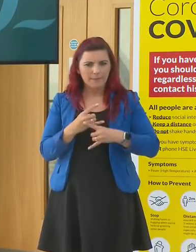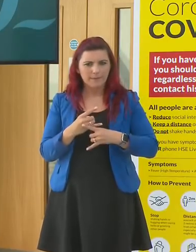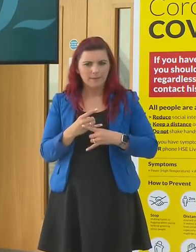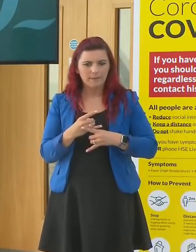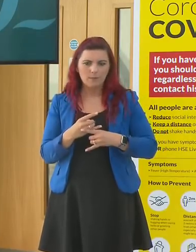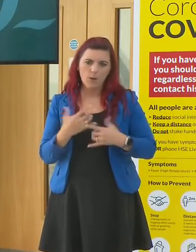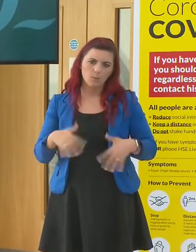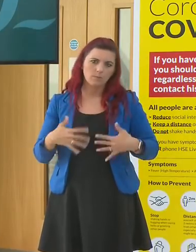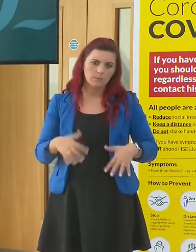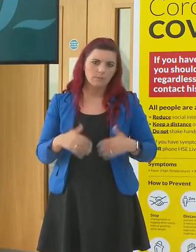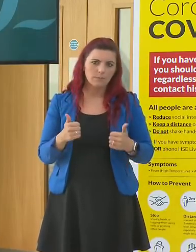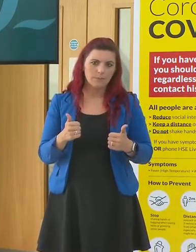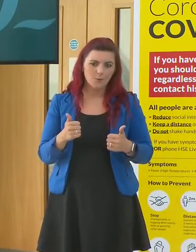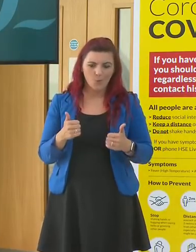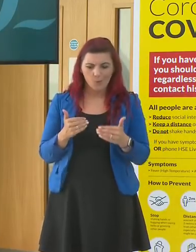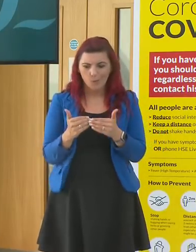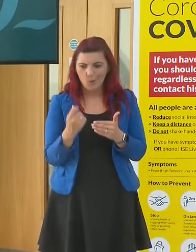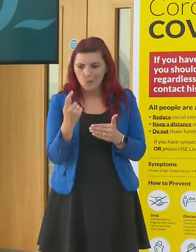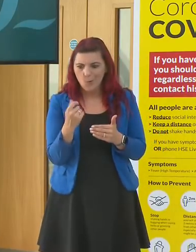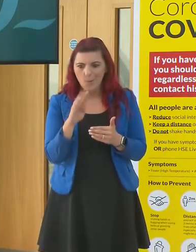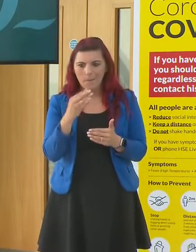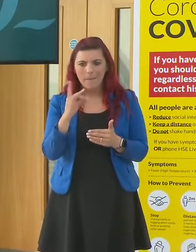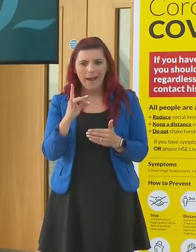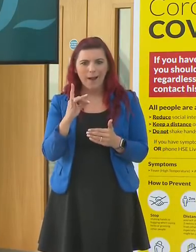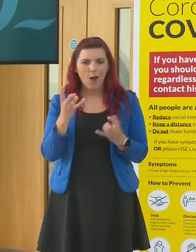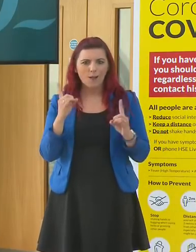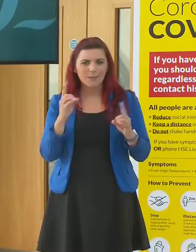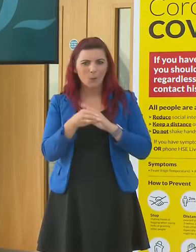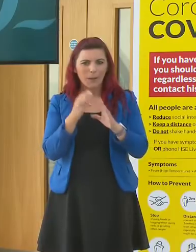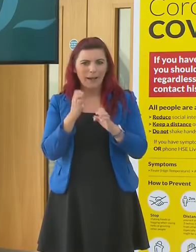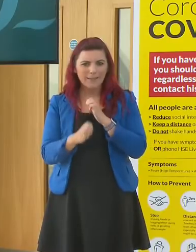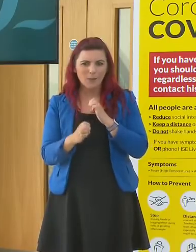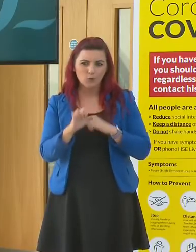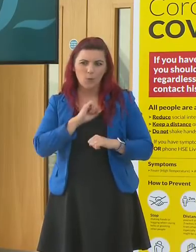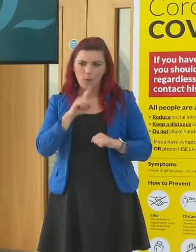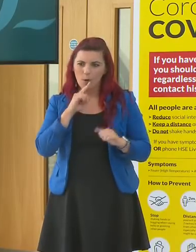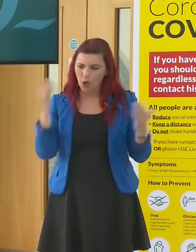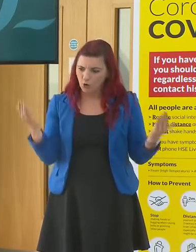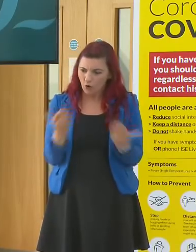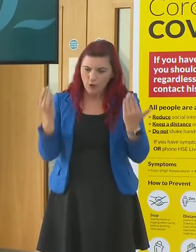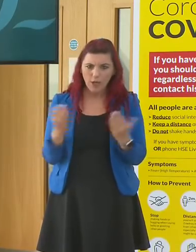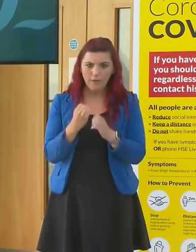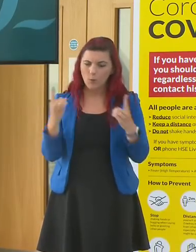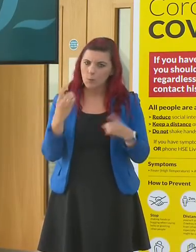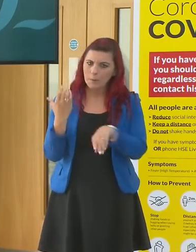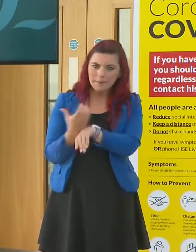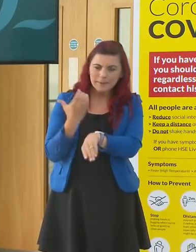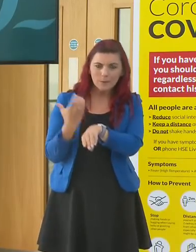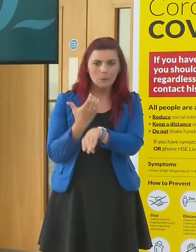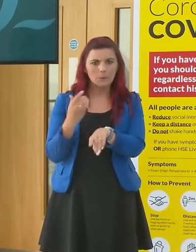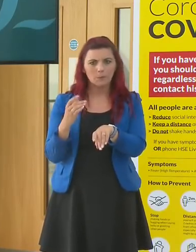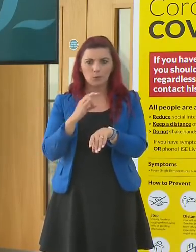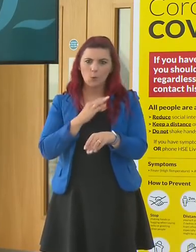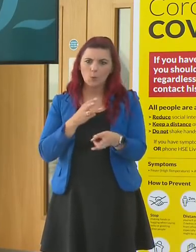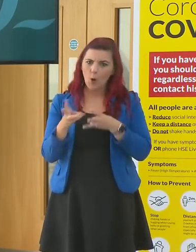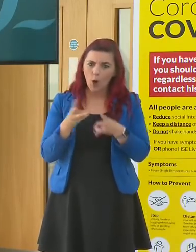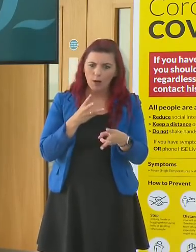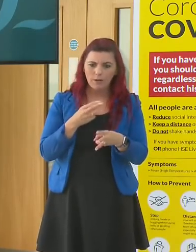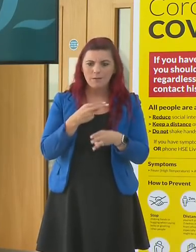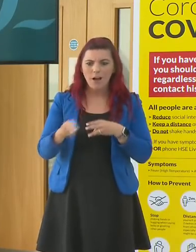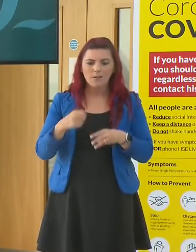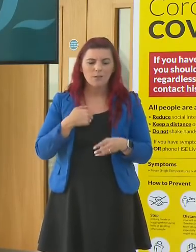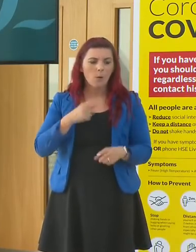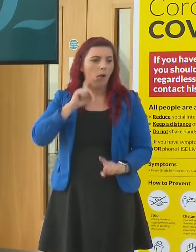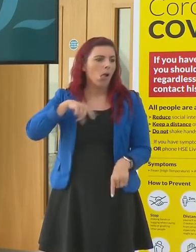holiday weekend, I'm sure we'd all urge each other to continue this good work and to not ease up and not reverse